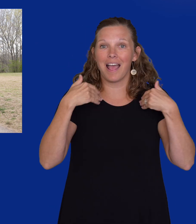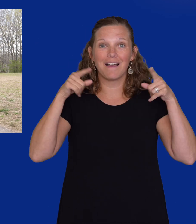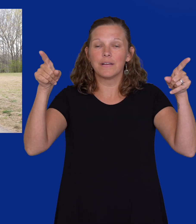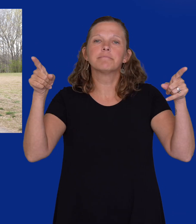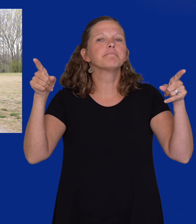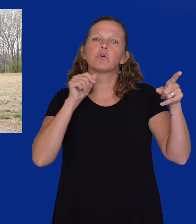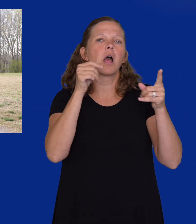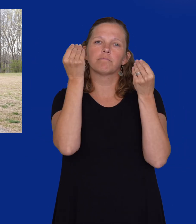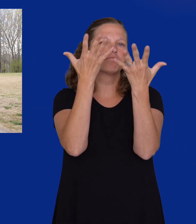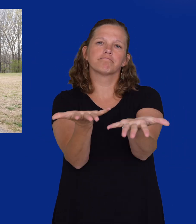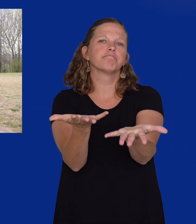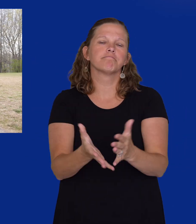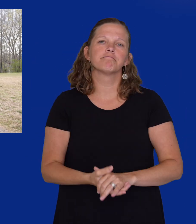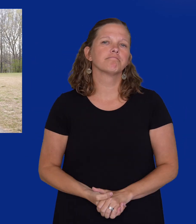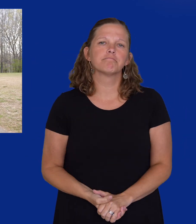also has the variant,